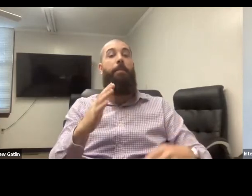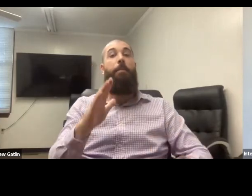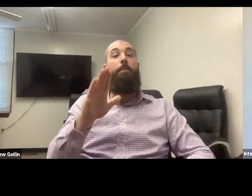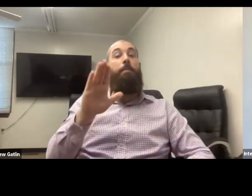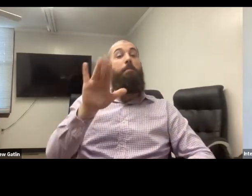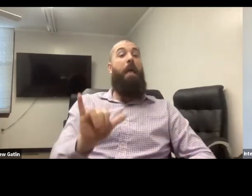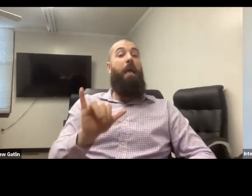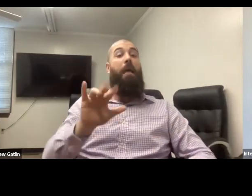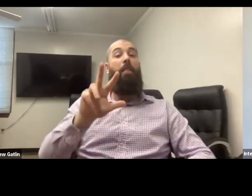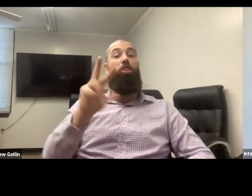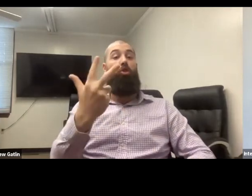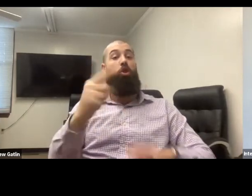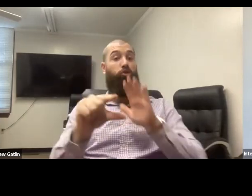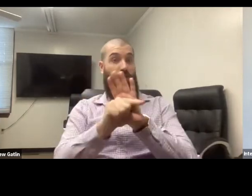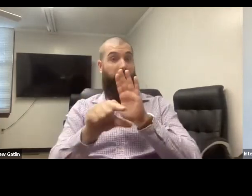information.